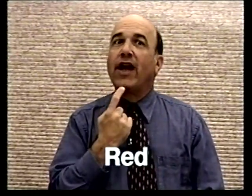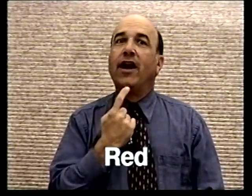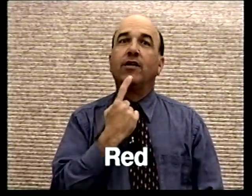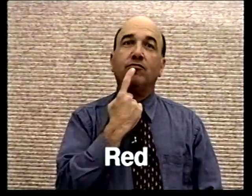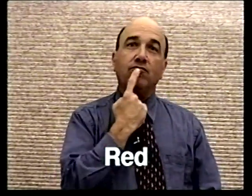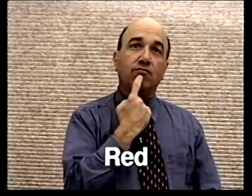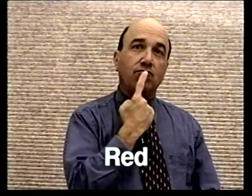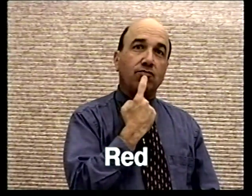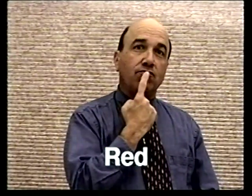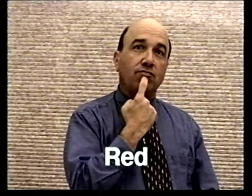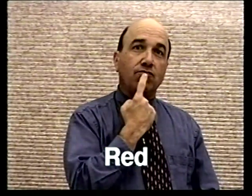Red.